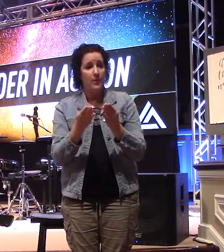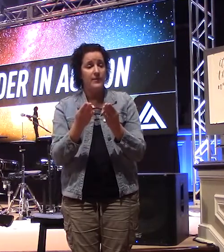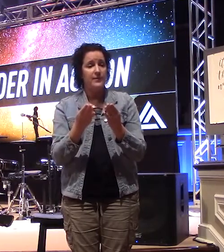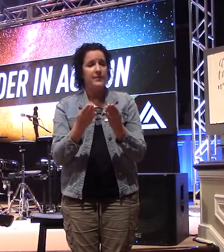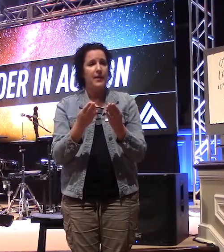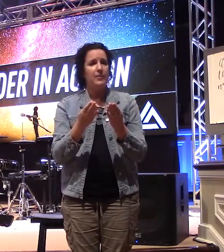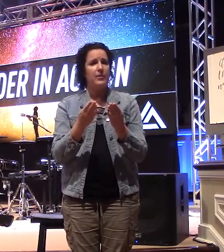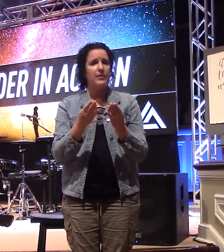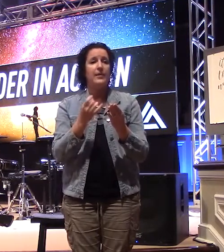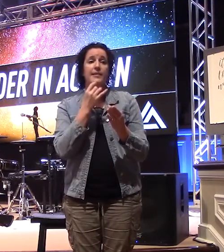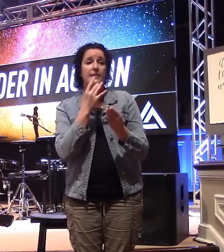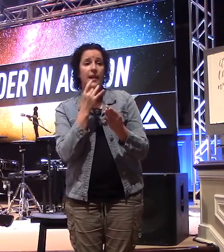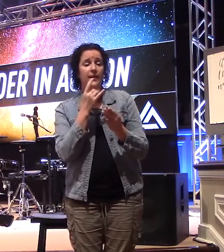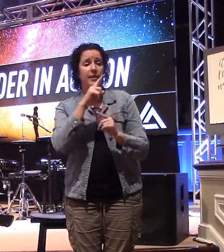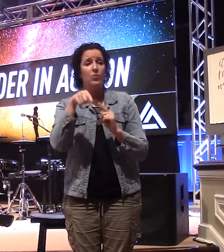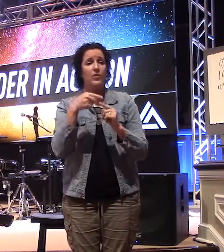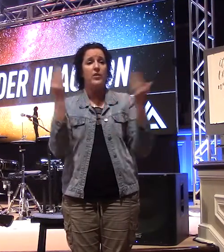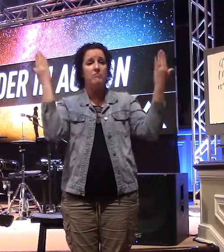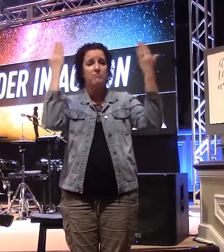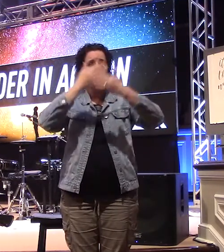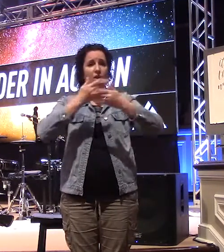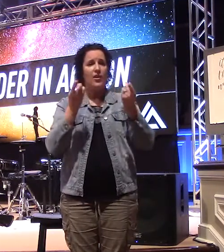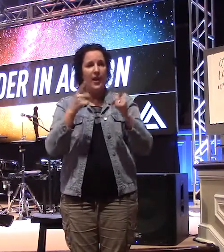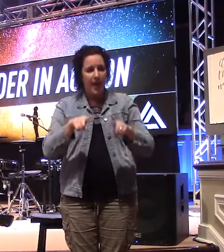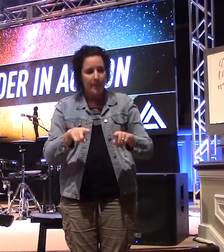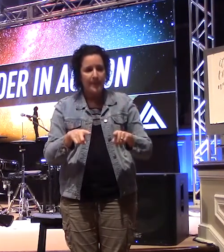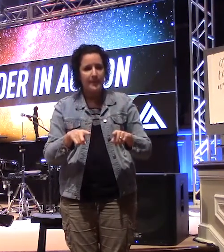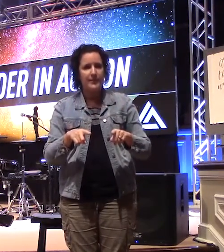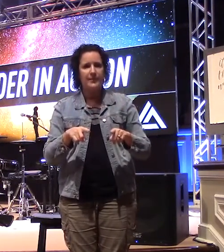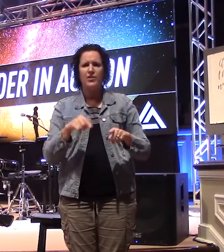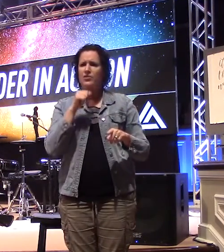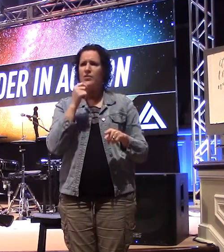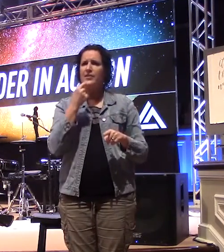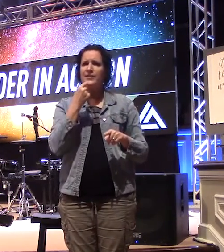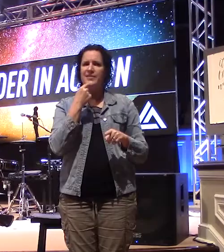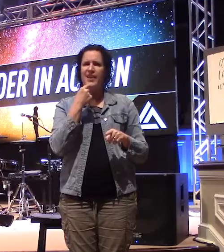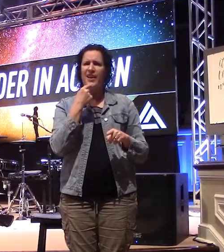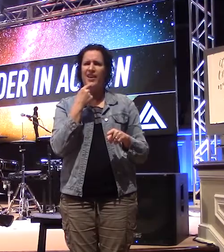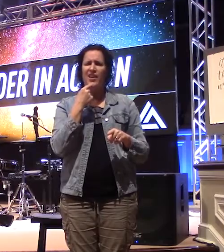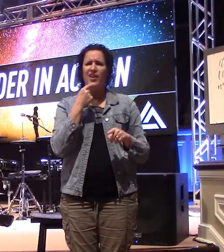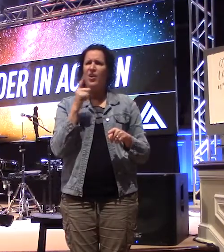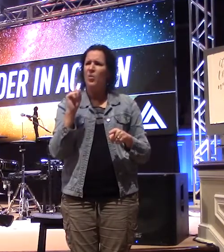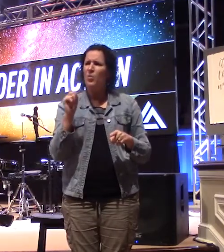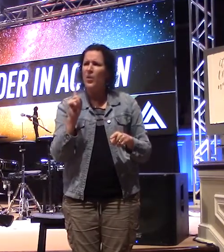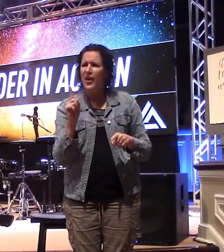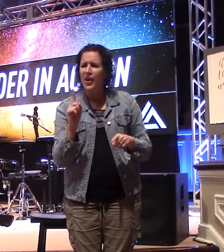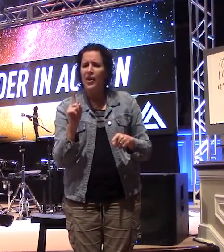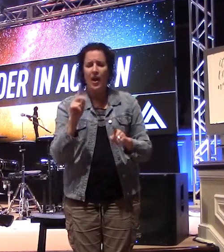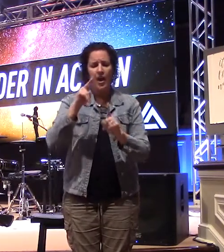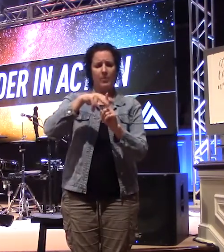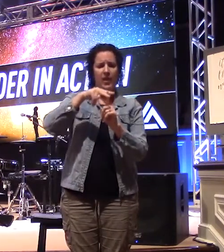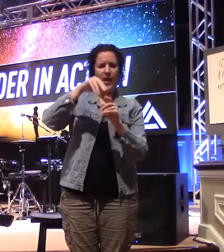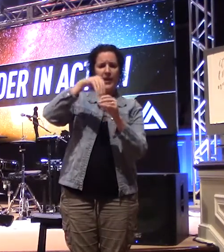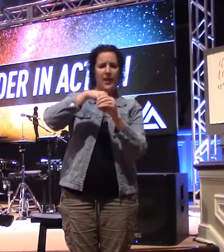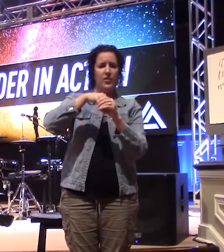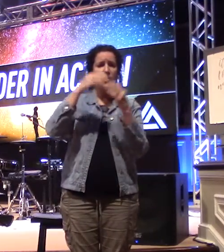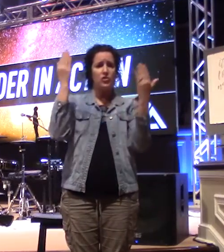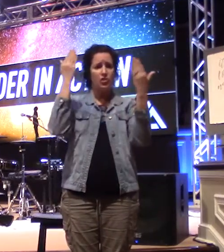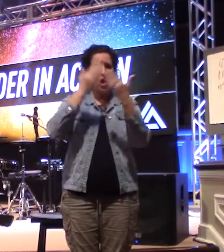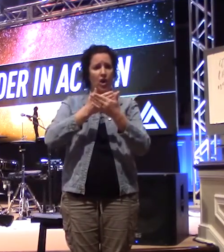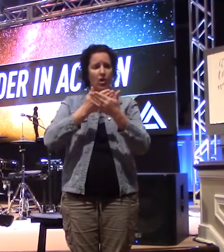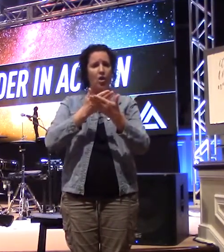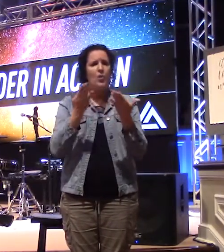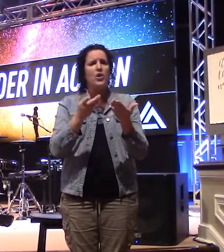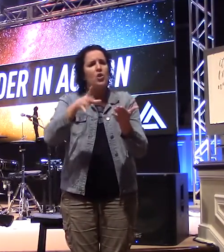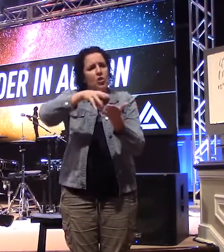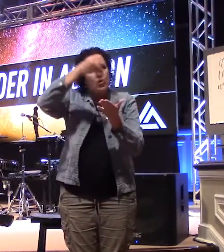so when the dark comes, don't say, God, where are you? Apply in the dark what you learn. You know what?